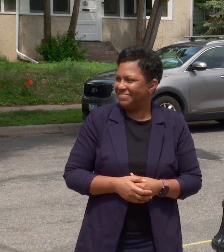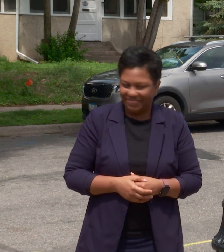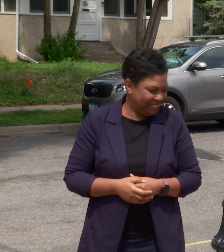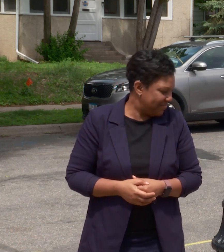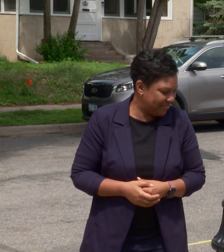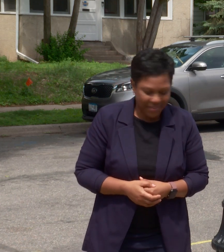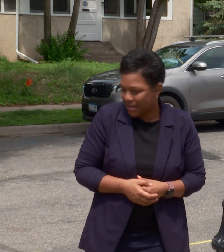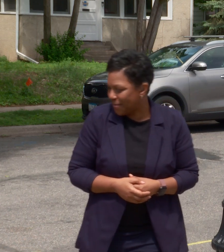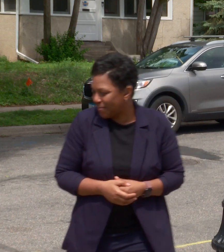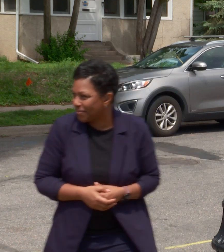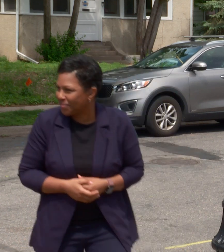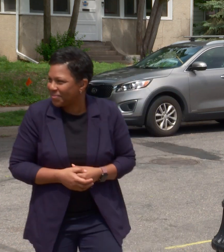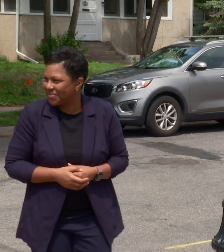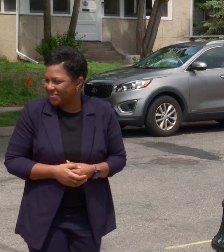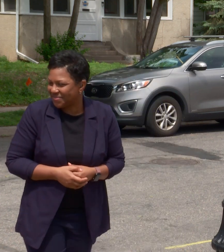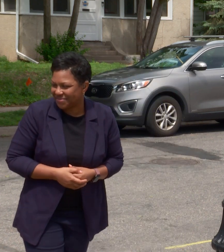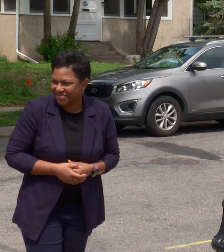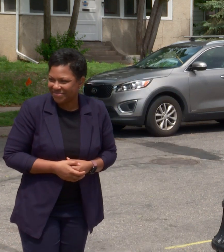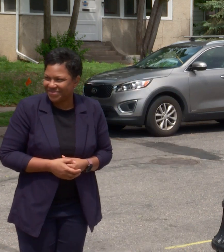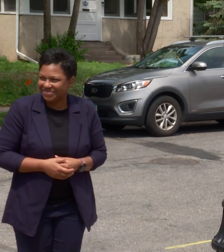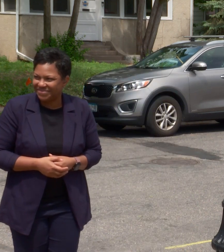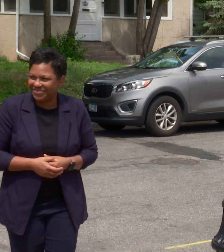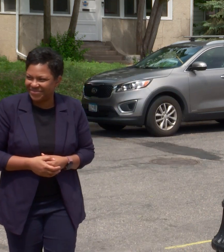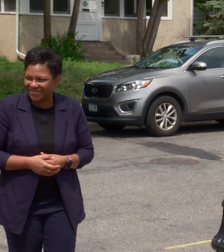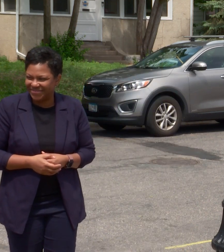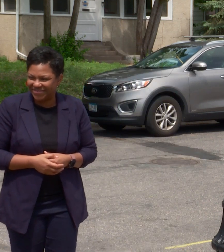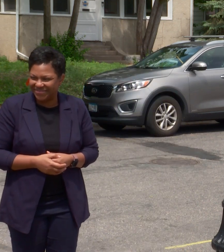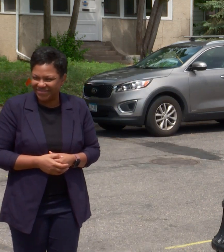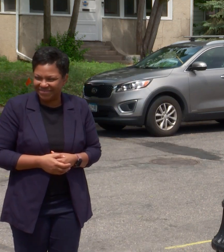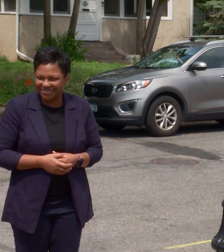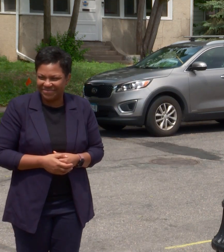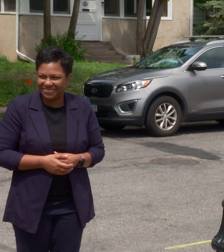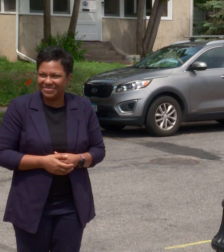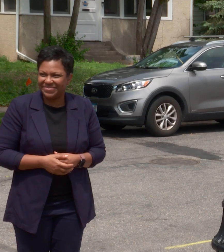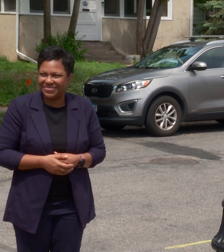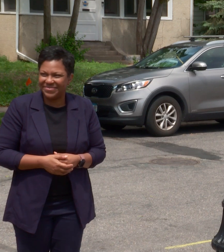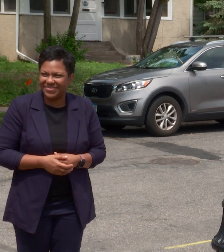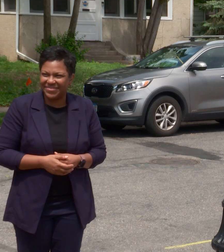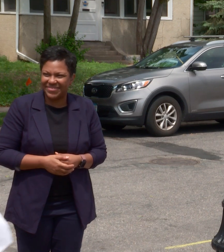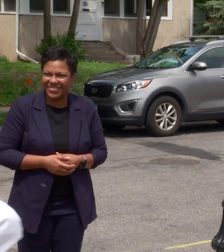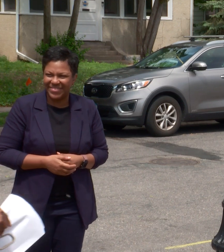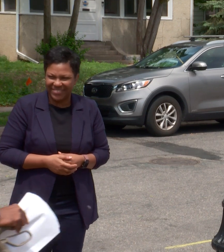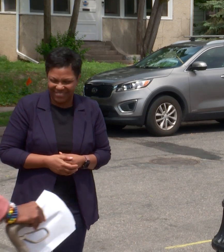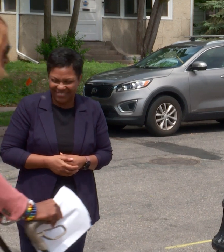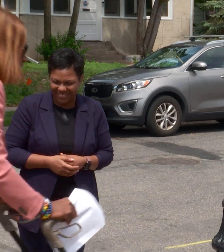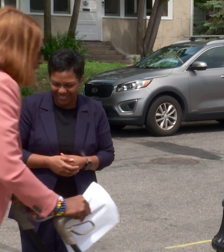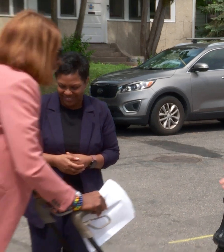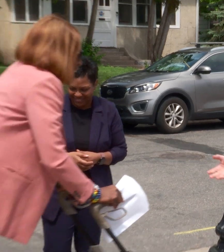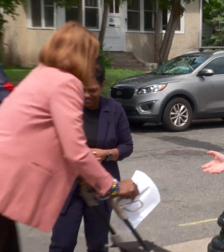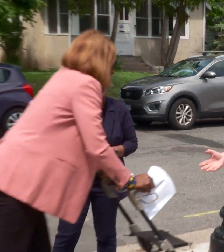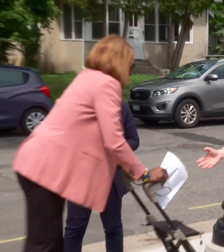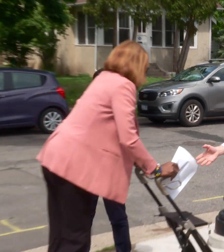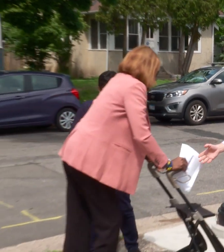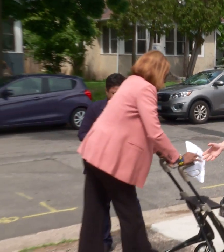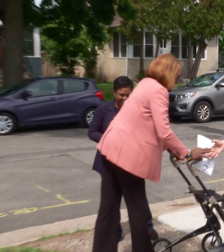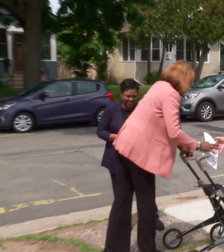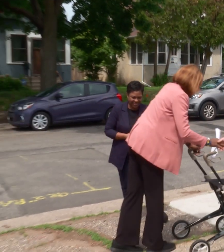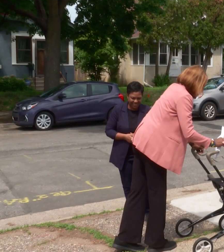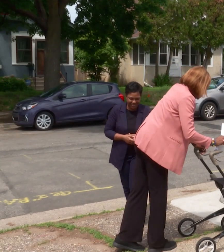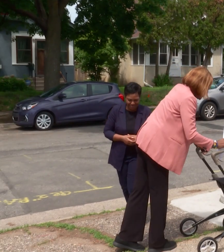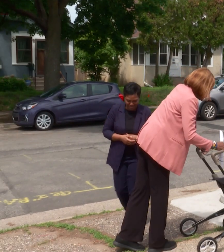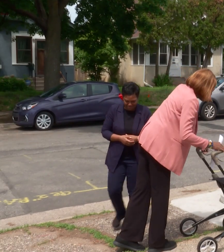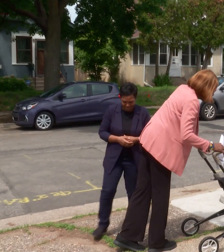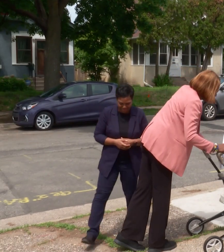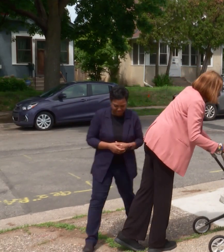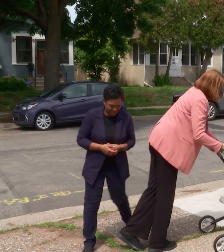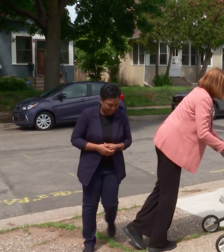What do we think? Street lights, yes? Good street lighting? Are you guys You ready? good street lighting? Yeah, good to see you. Good to